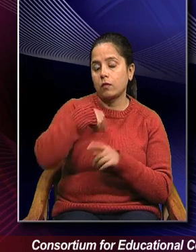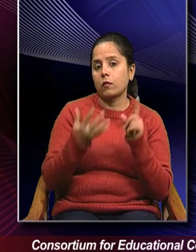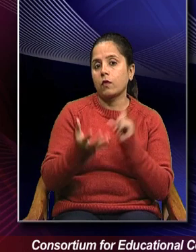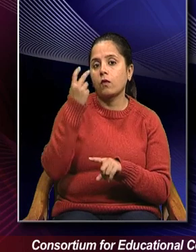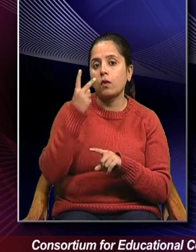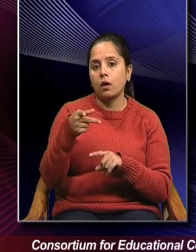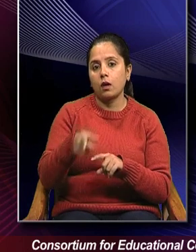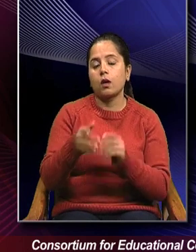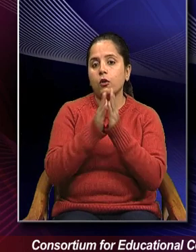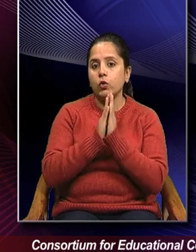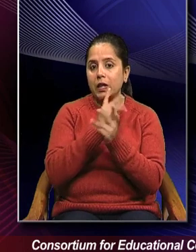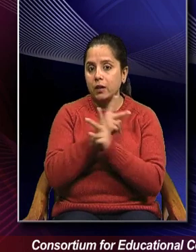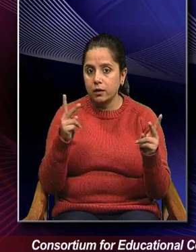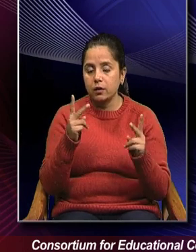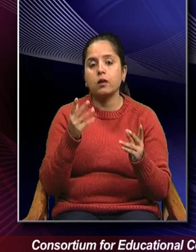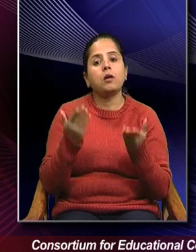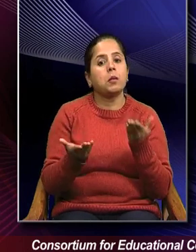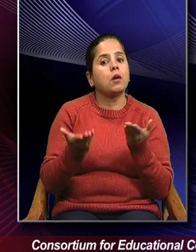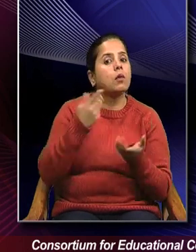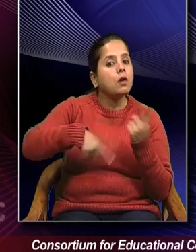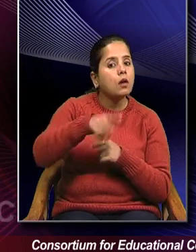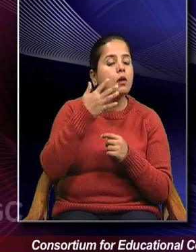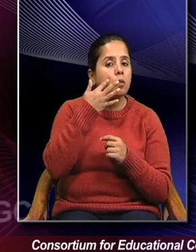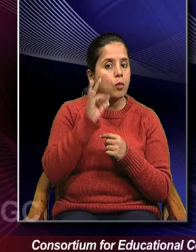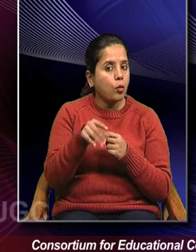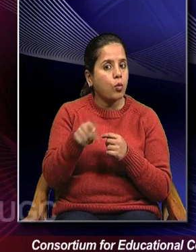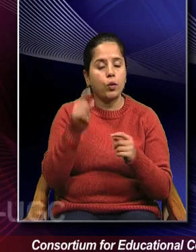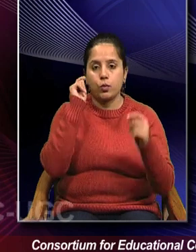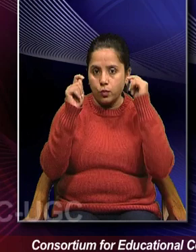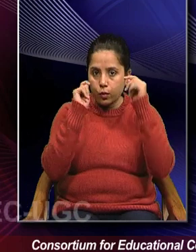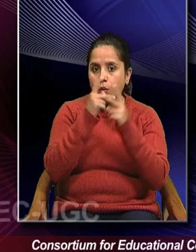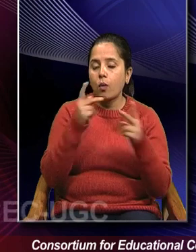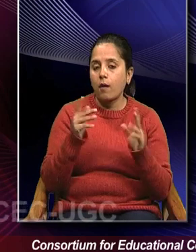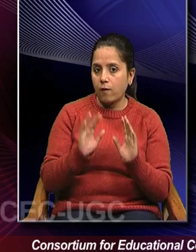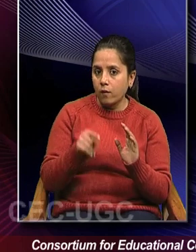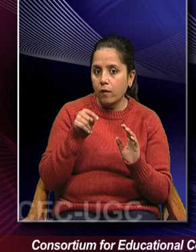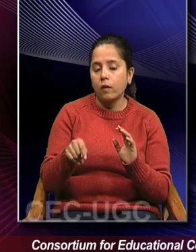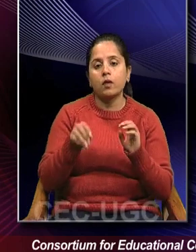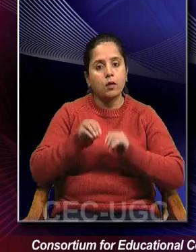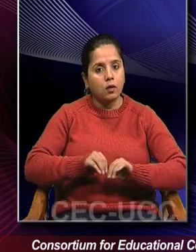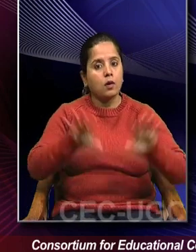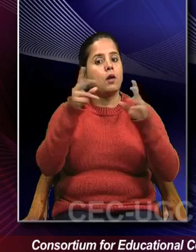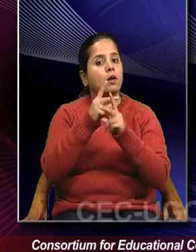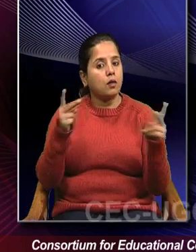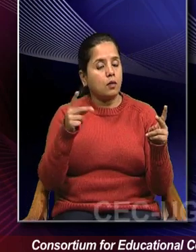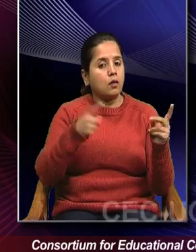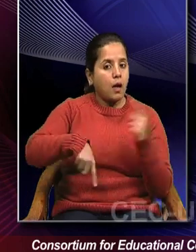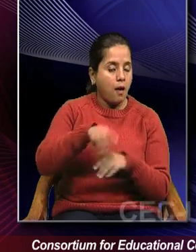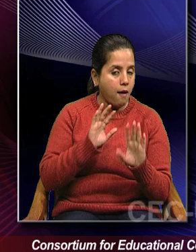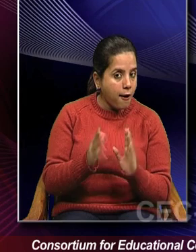how religion definitely also played an important role in terms of the spread as well,